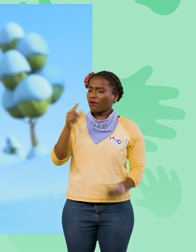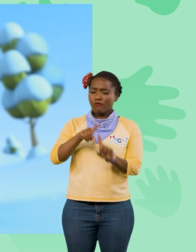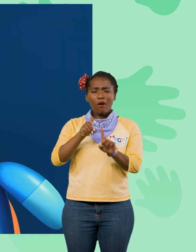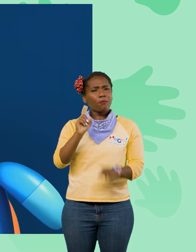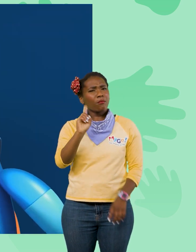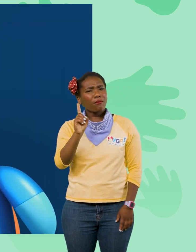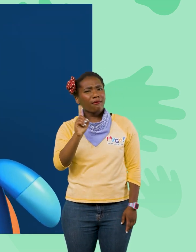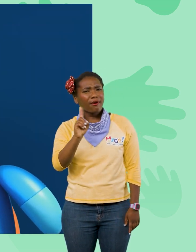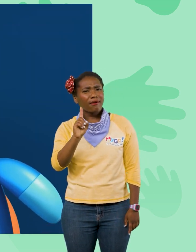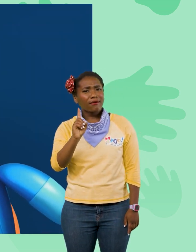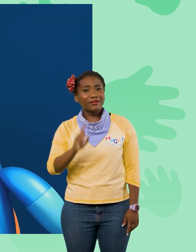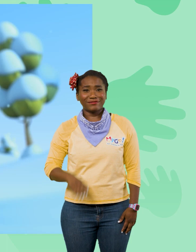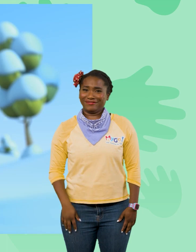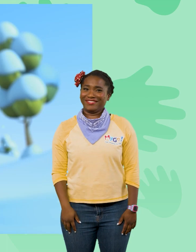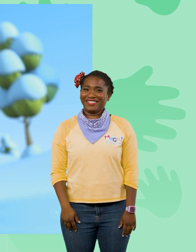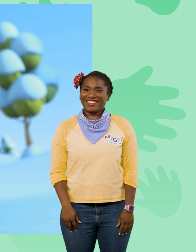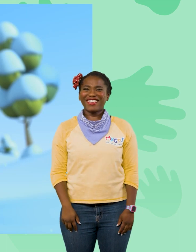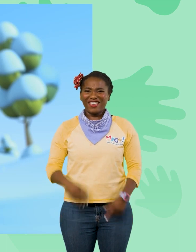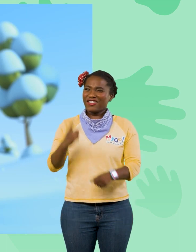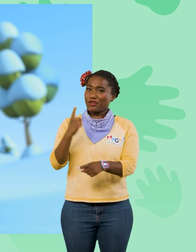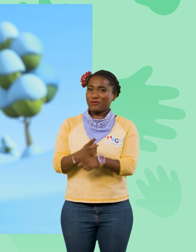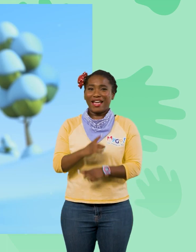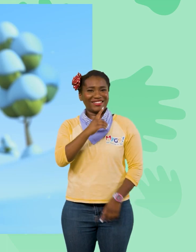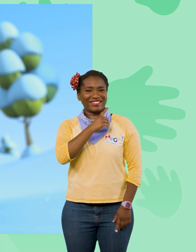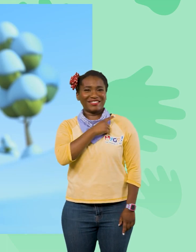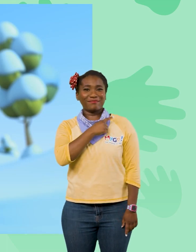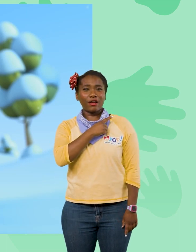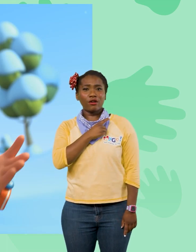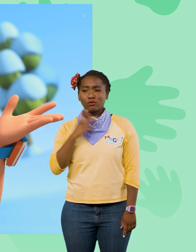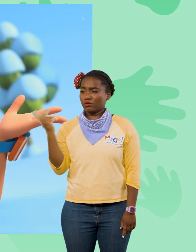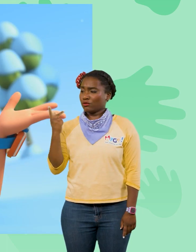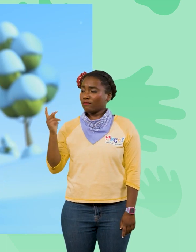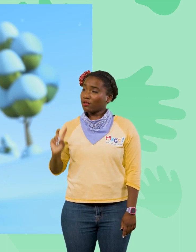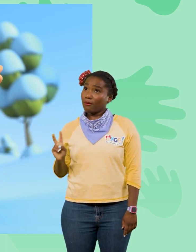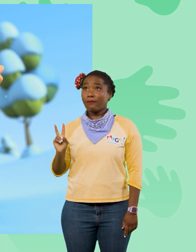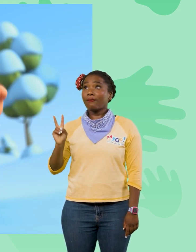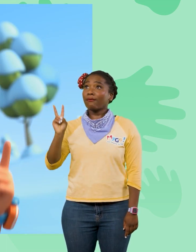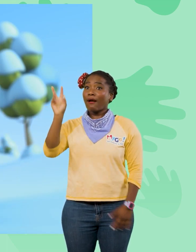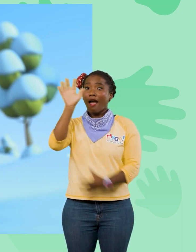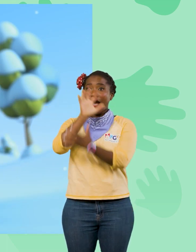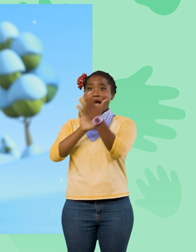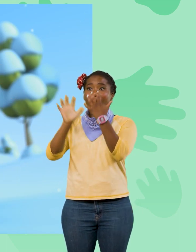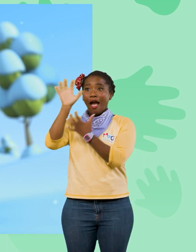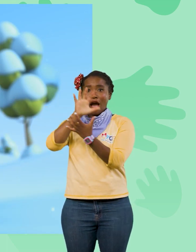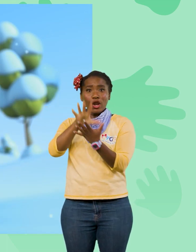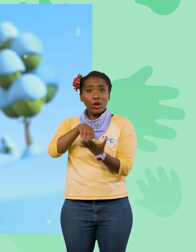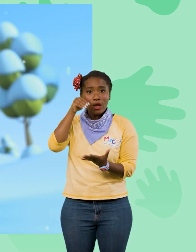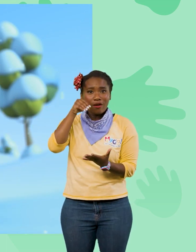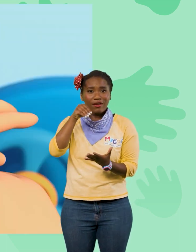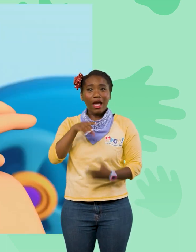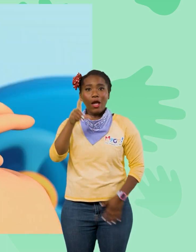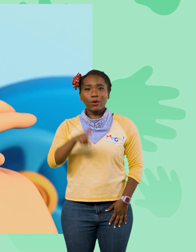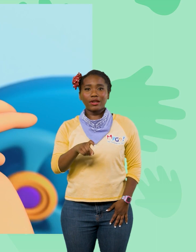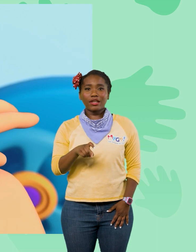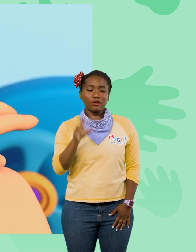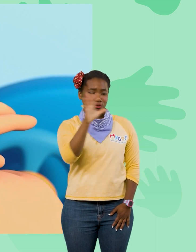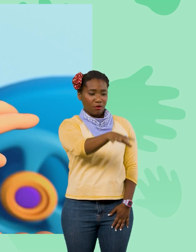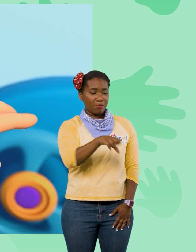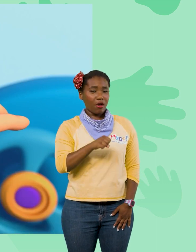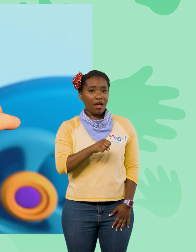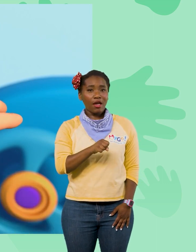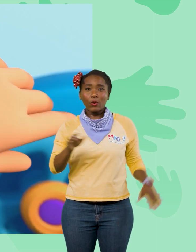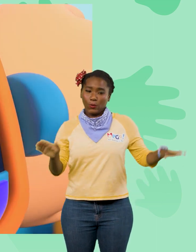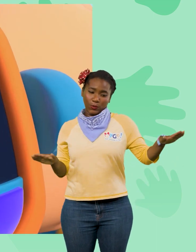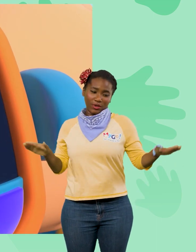snowflake made? You're right, D.Bo. We can go up into a cloud and find out. I'm going to need a grabber